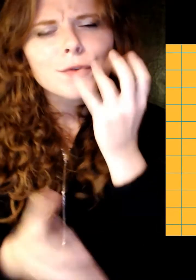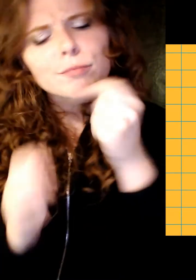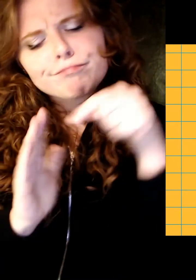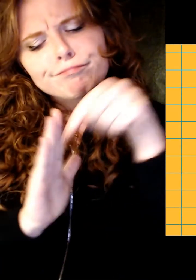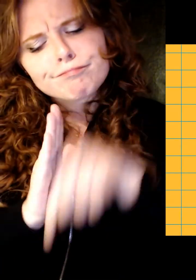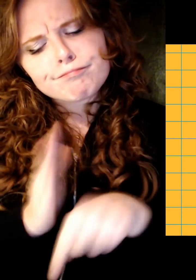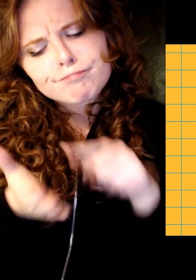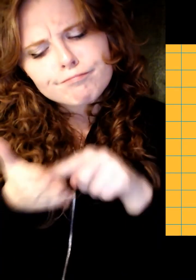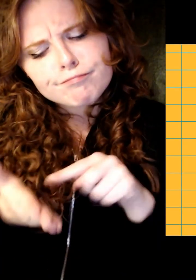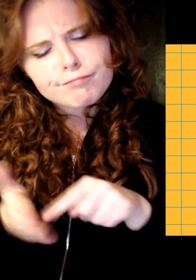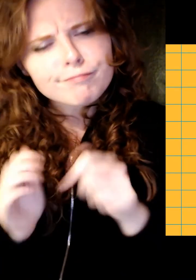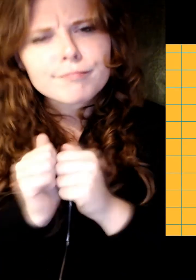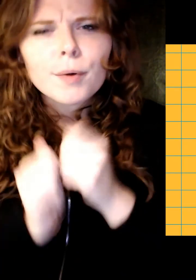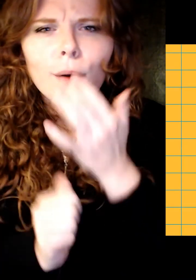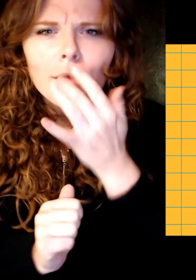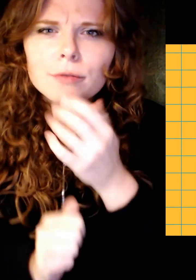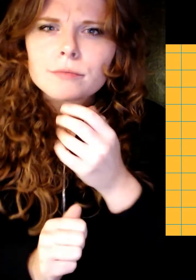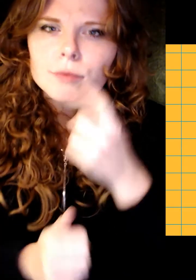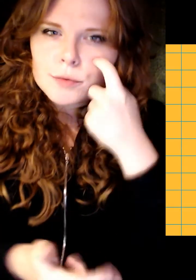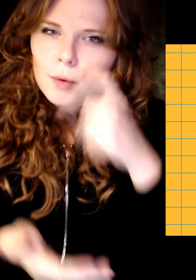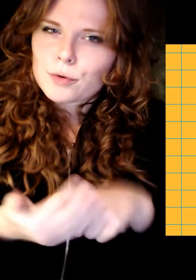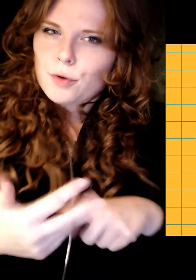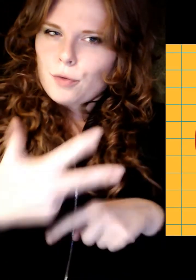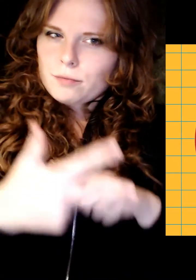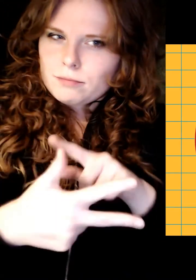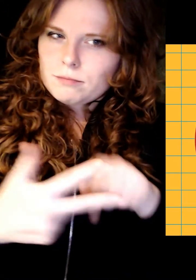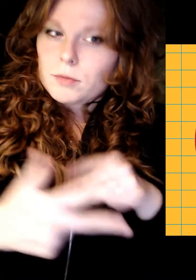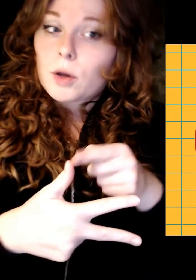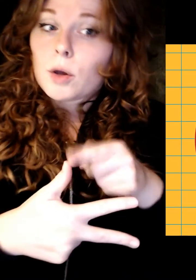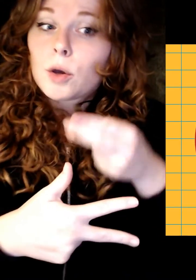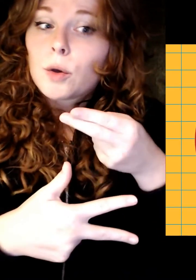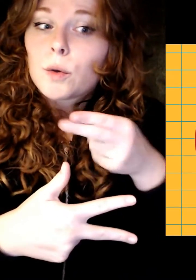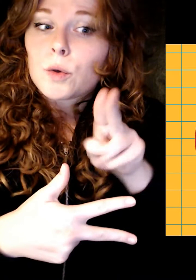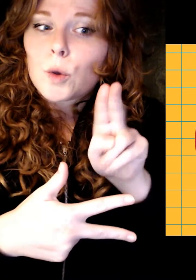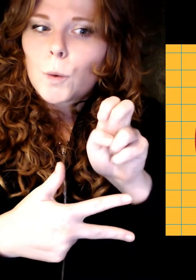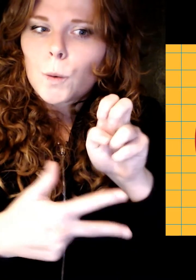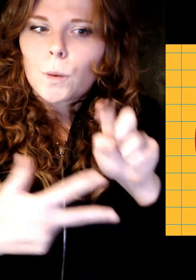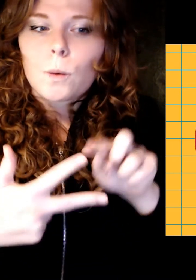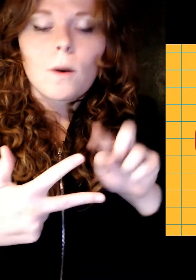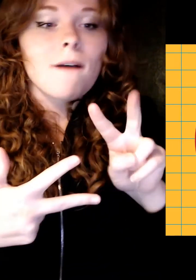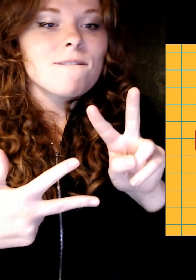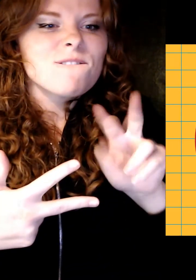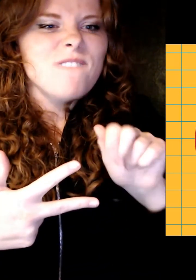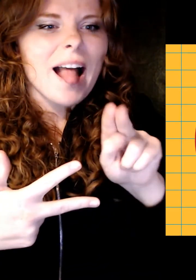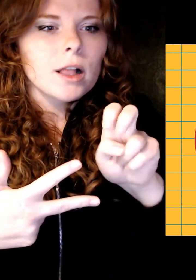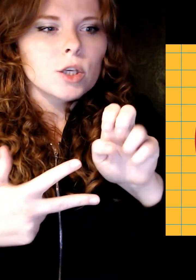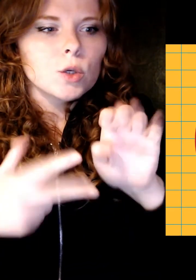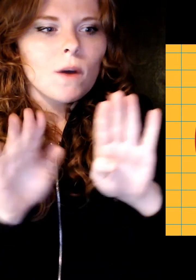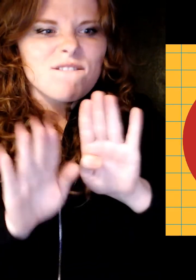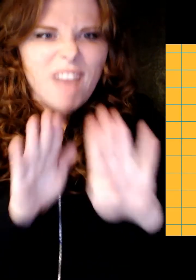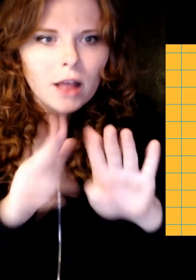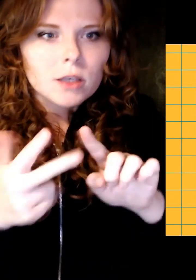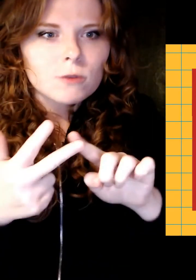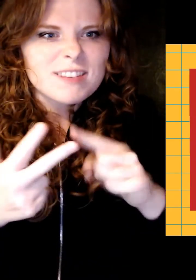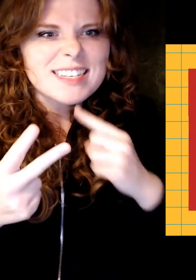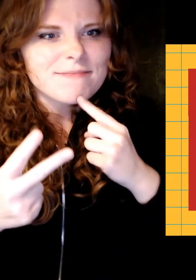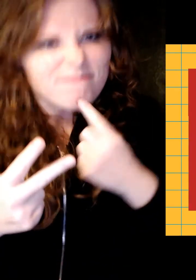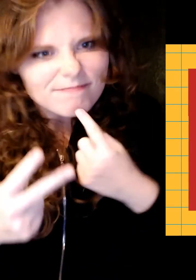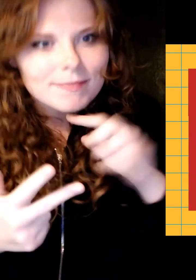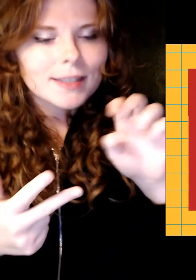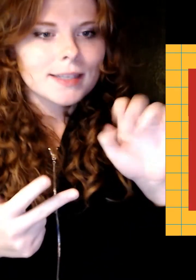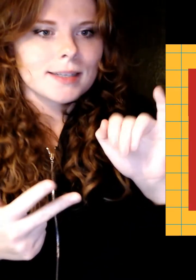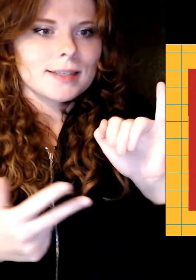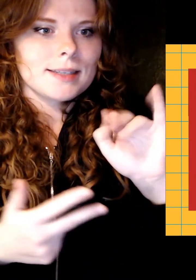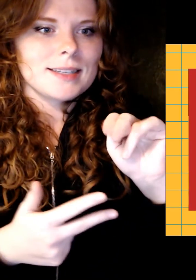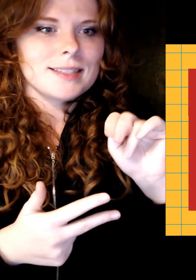into color, we look at three things: the hue, the value, and the intensity. These are known as the properties